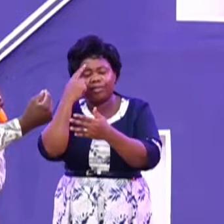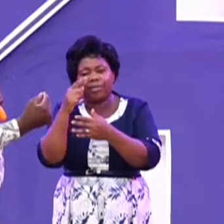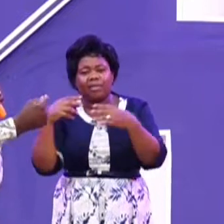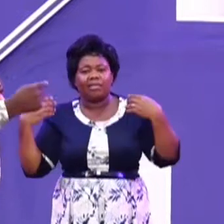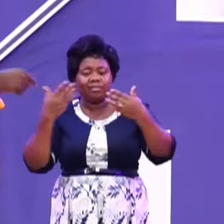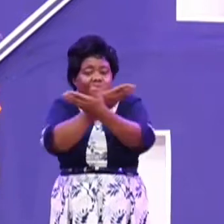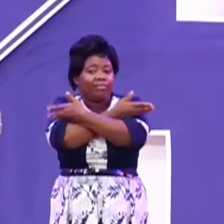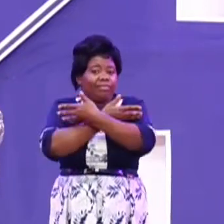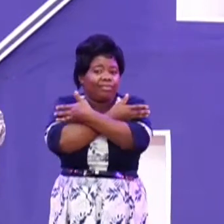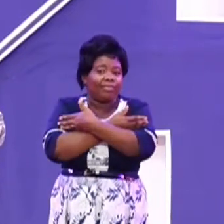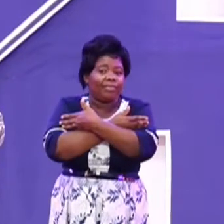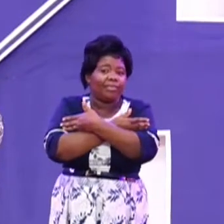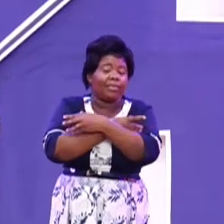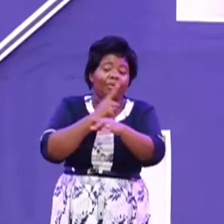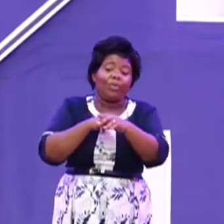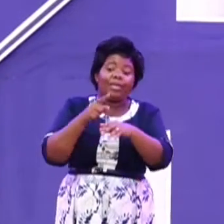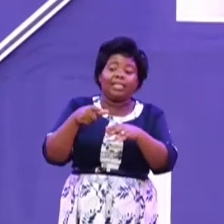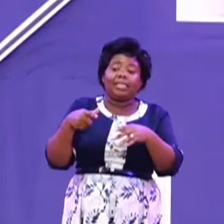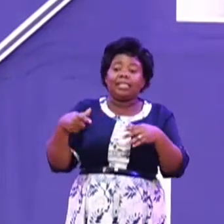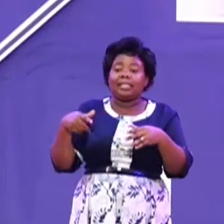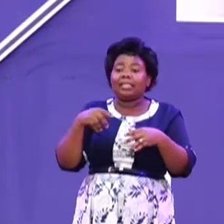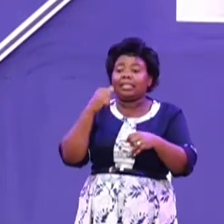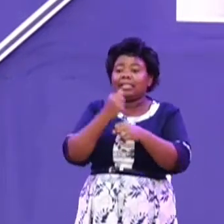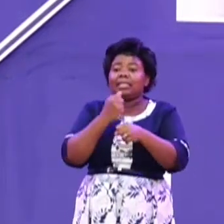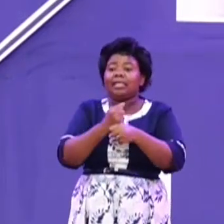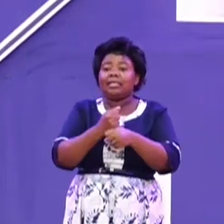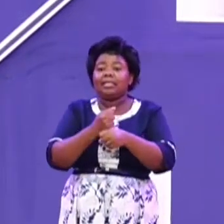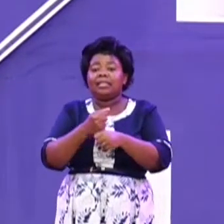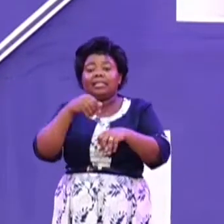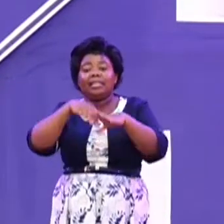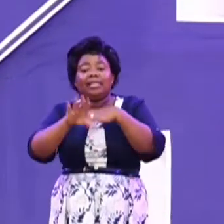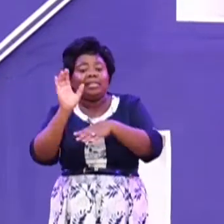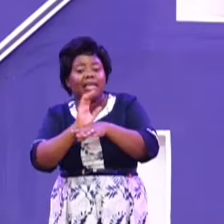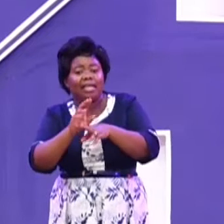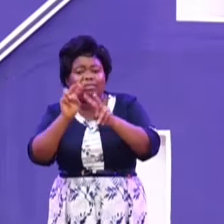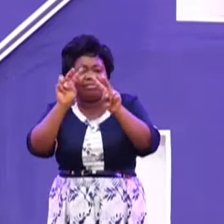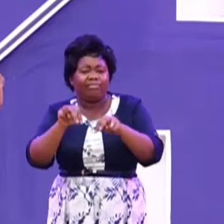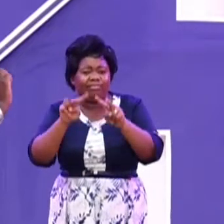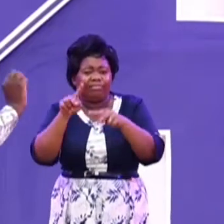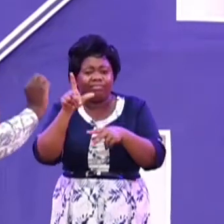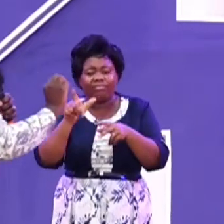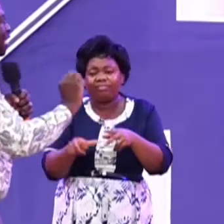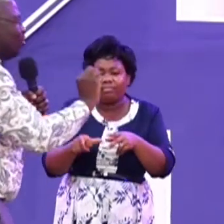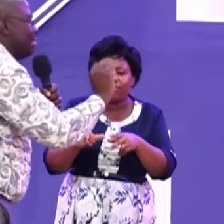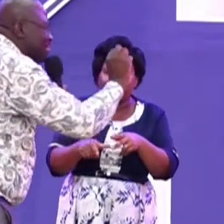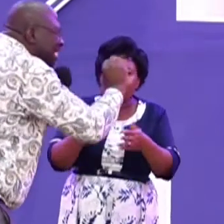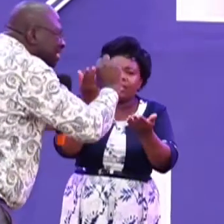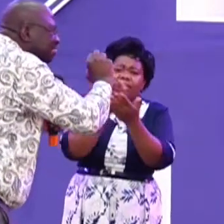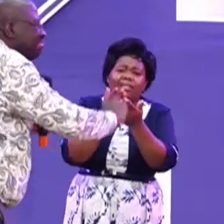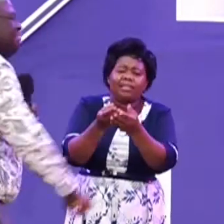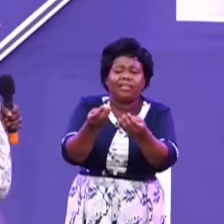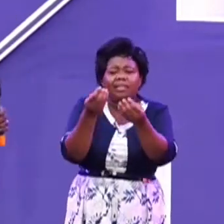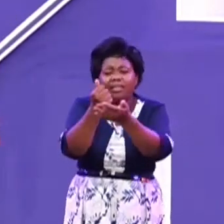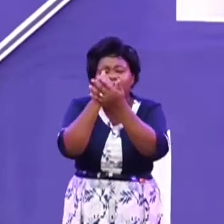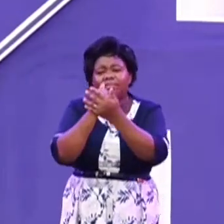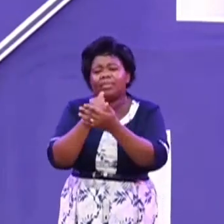me a t-shirt? When the sister in church, wansi, the Lord esteemed, he says, help